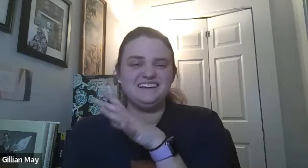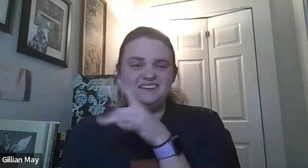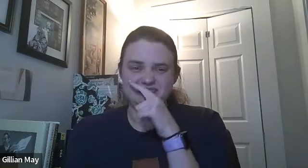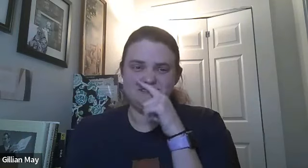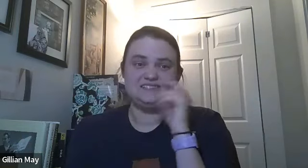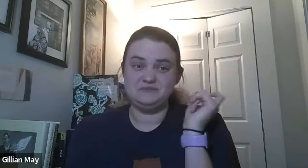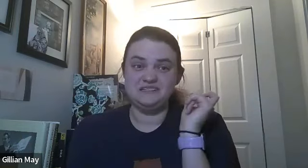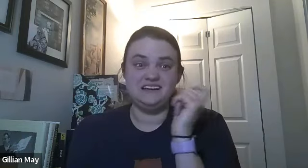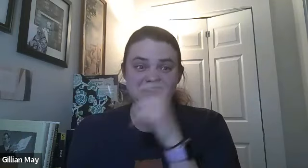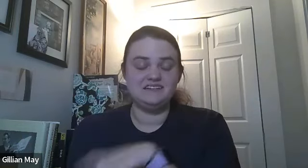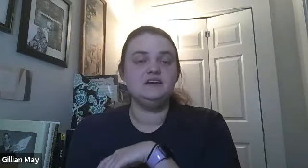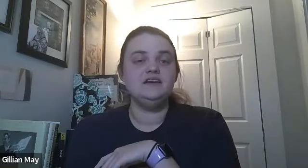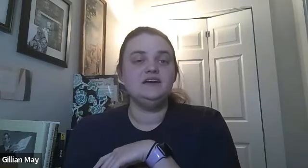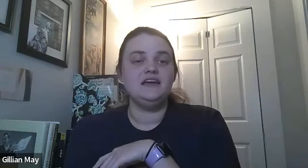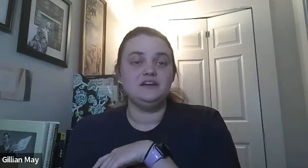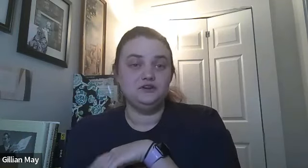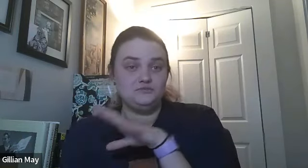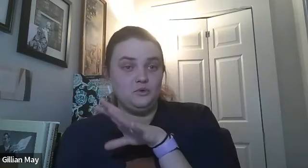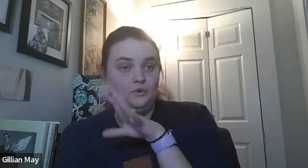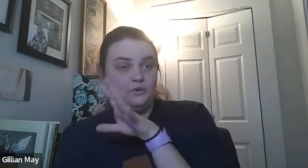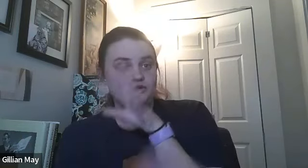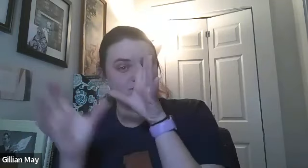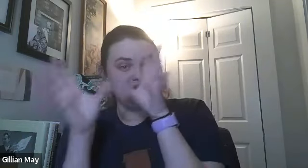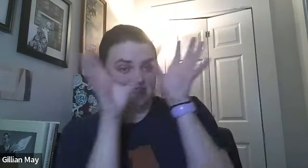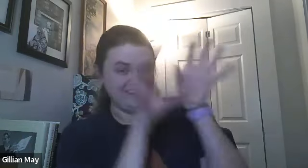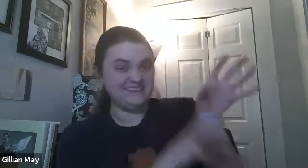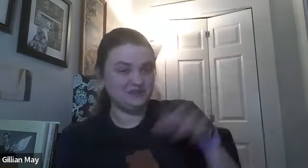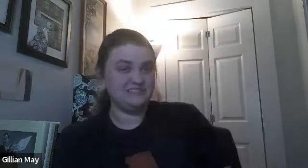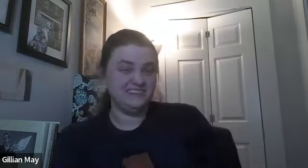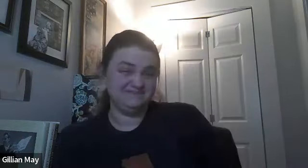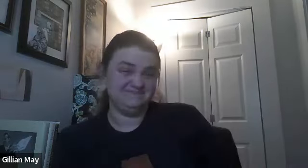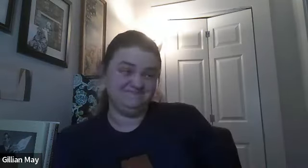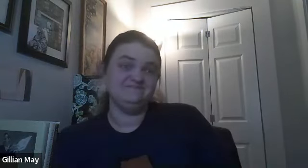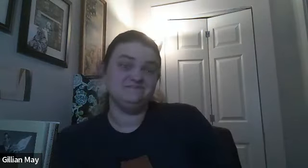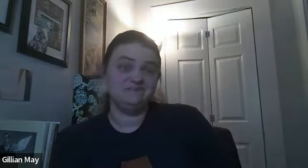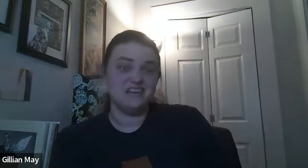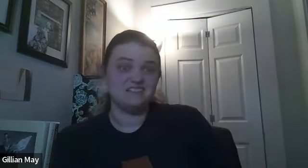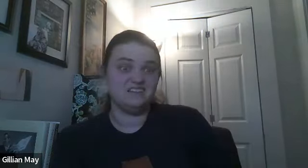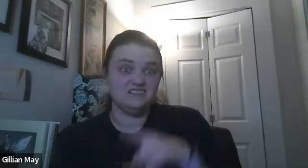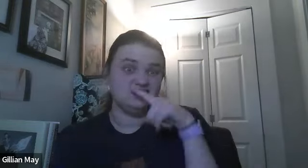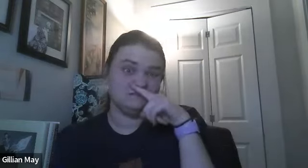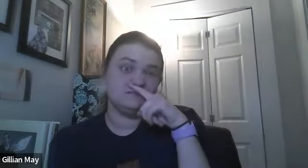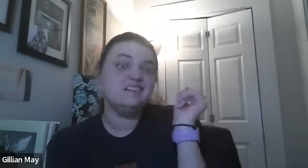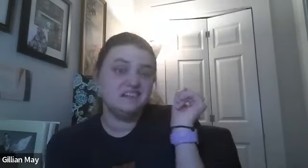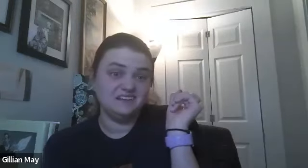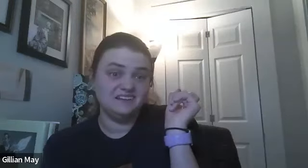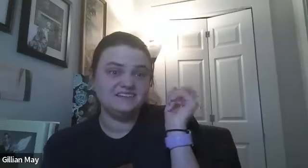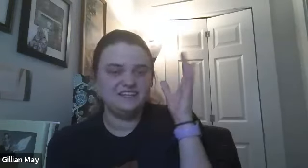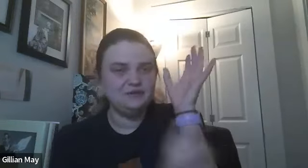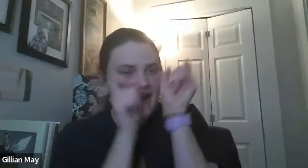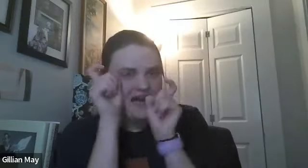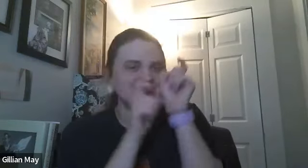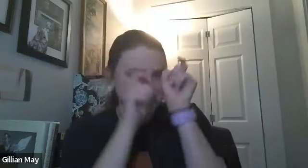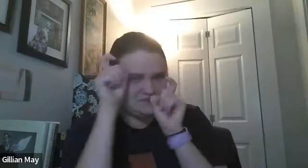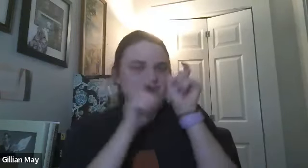oh, that's just really ugly, and you're trying to be, like, insulting, like, that's ugly. Ugly. Like, you have to get your